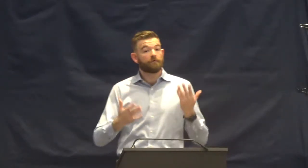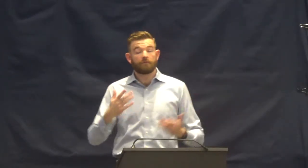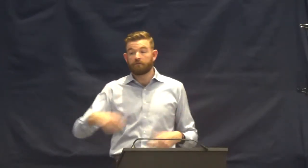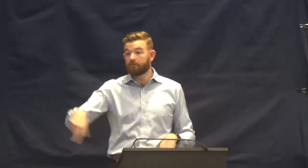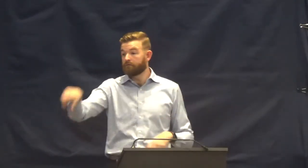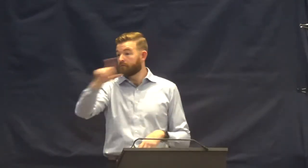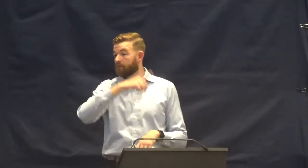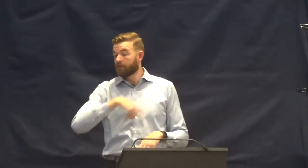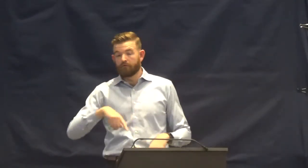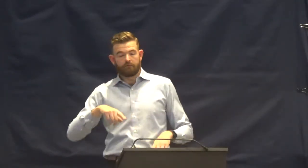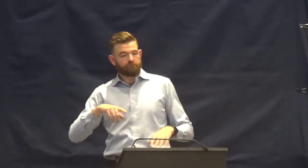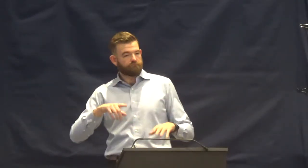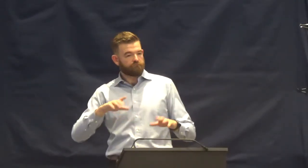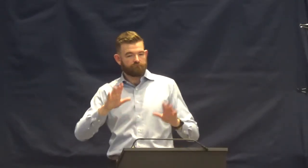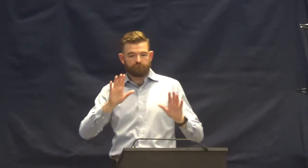true conversations.